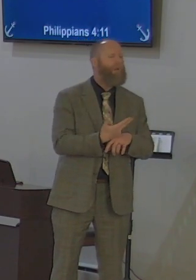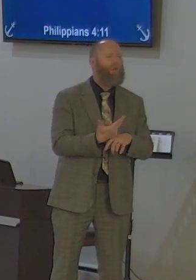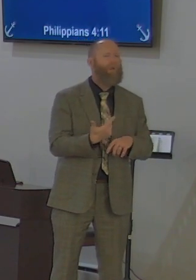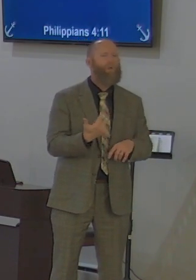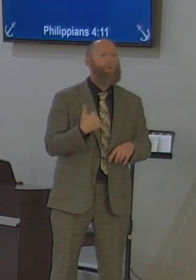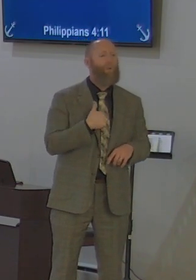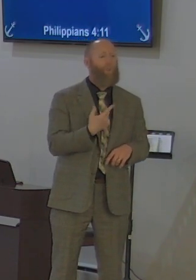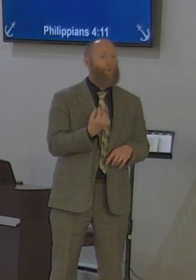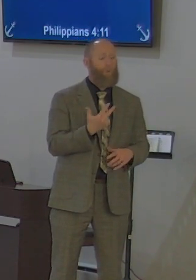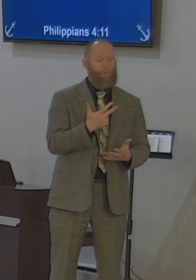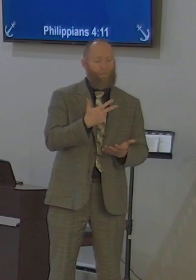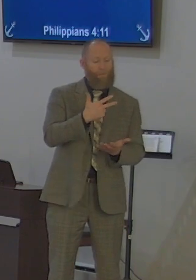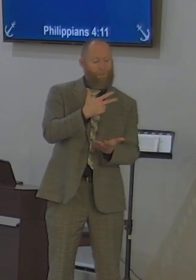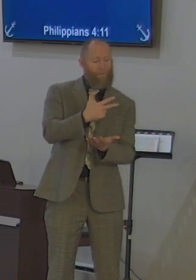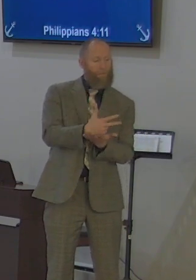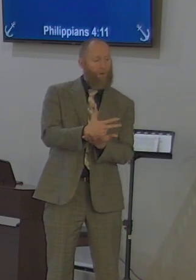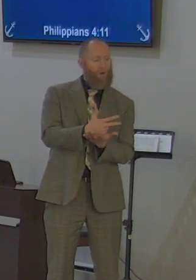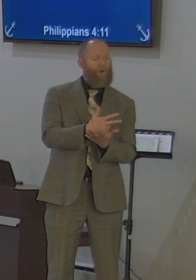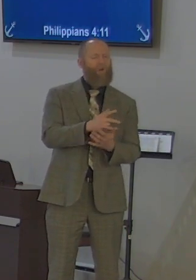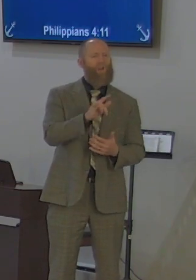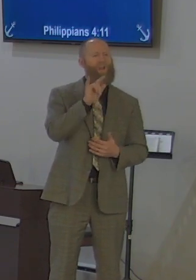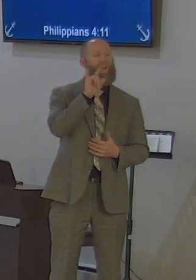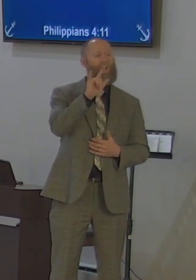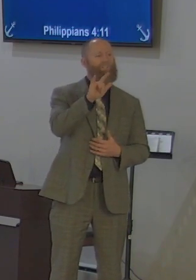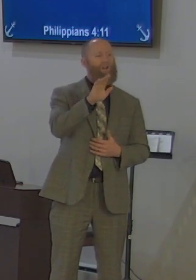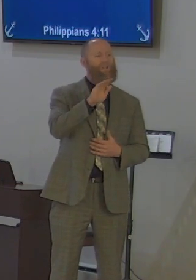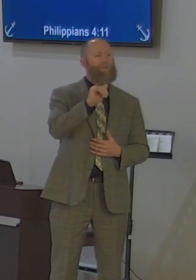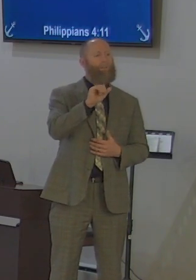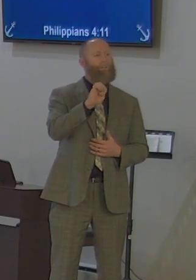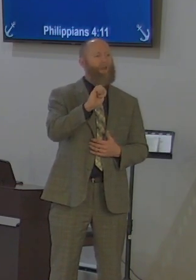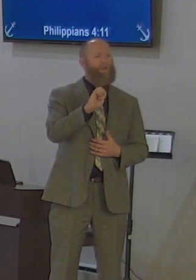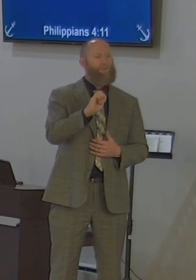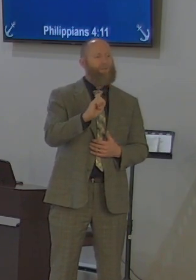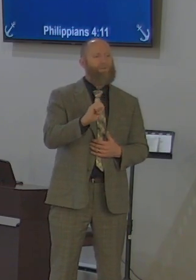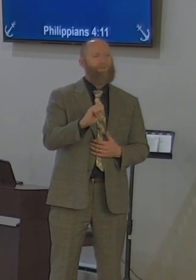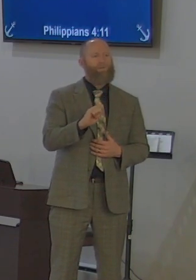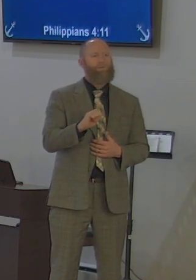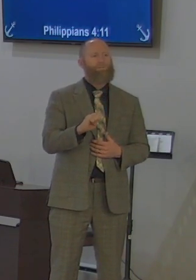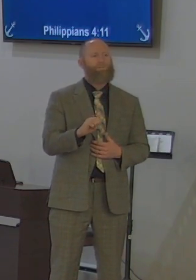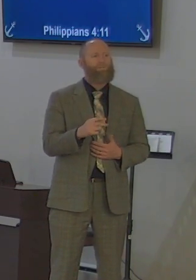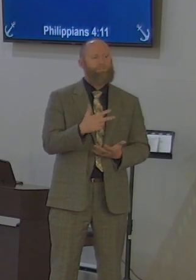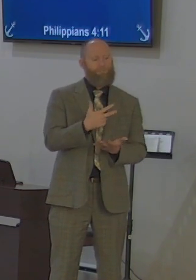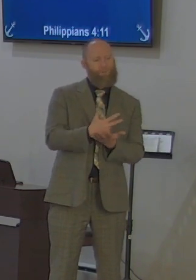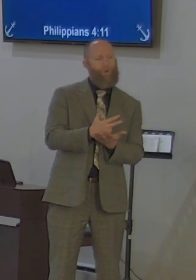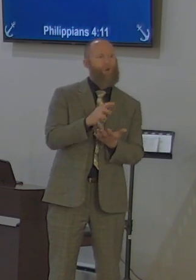Air Force base in our RV, at an RV park there on the Air Force base.